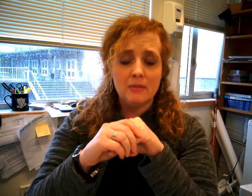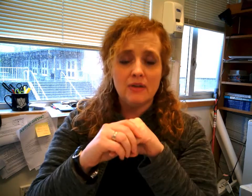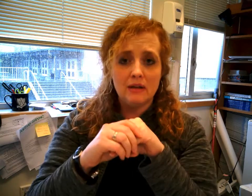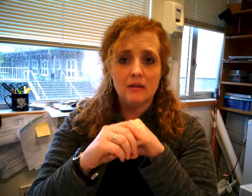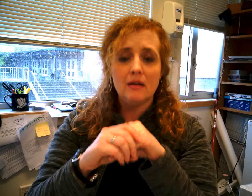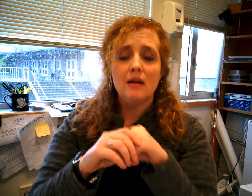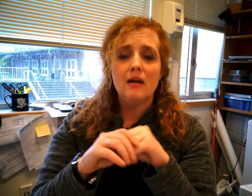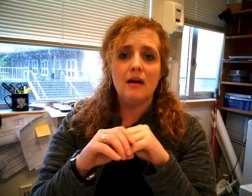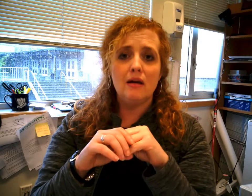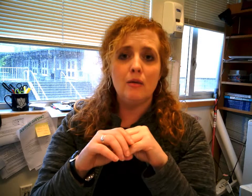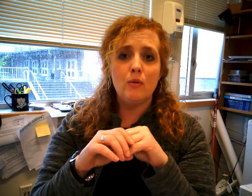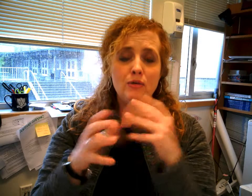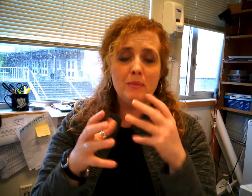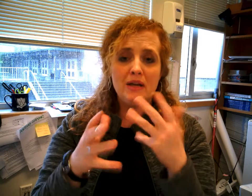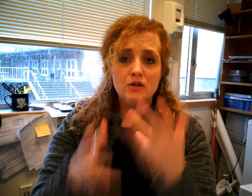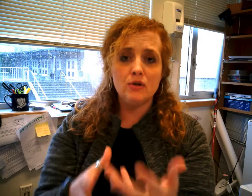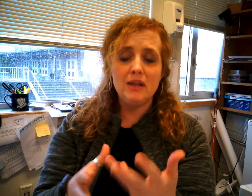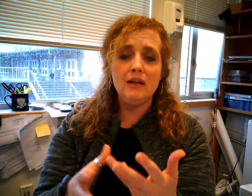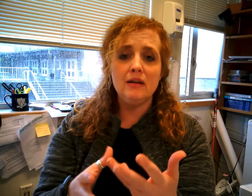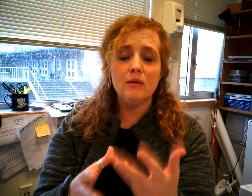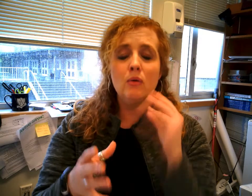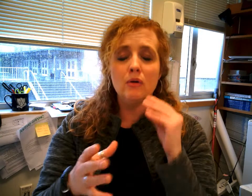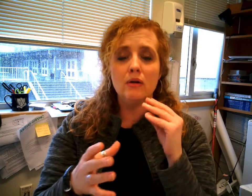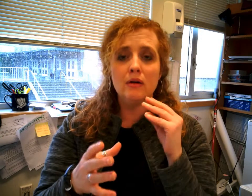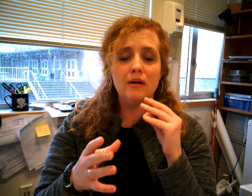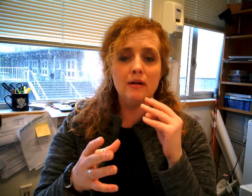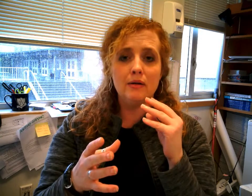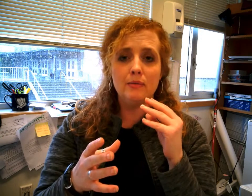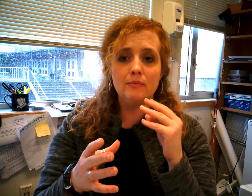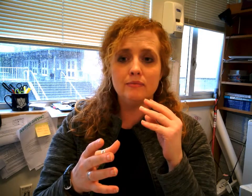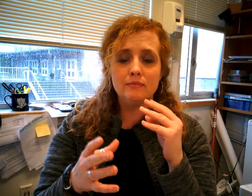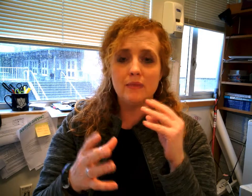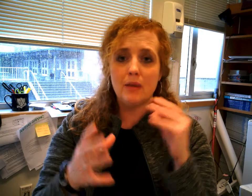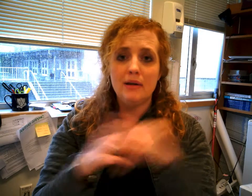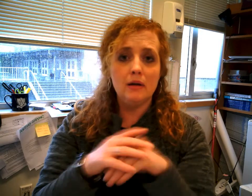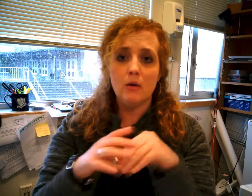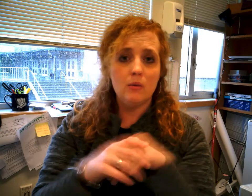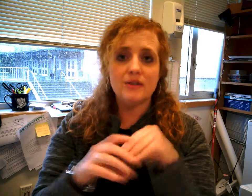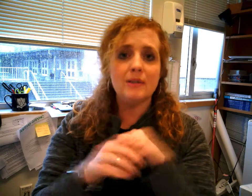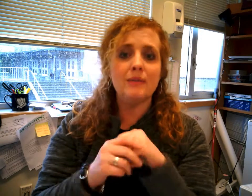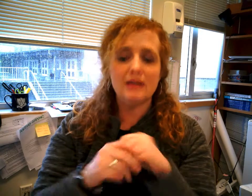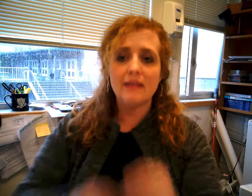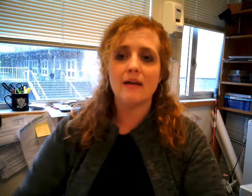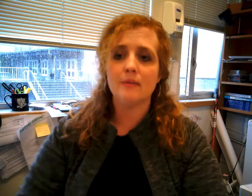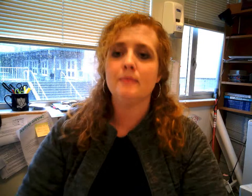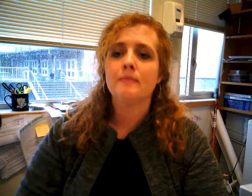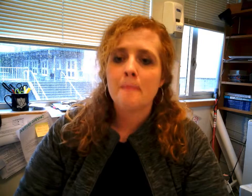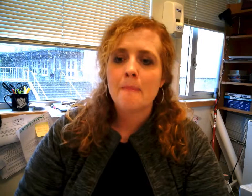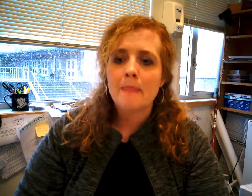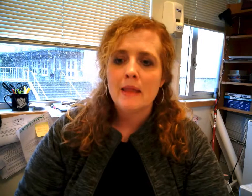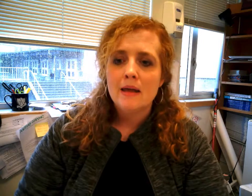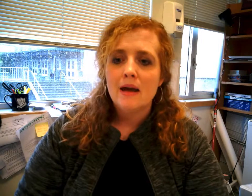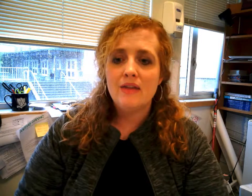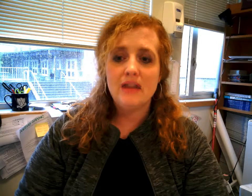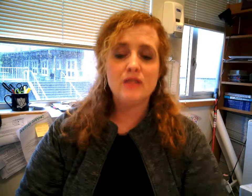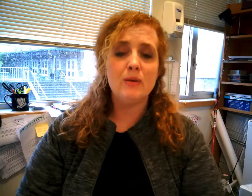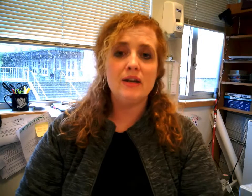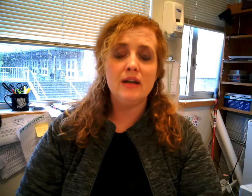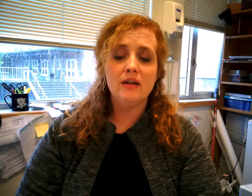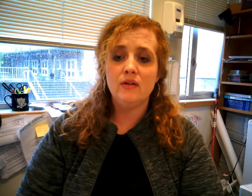something, whether it be a turkey or a pillow or something like that. The next one